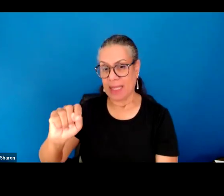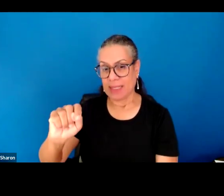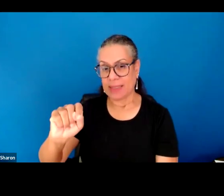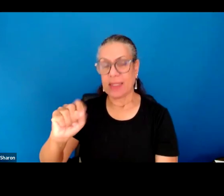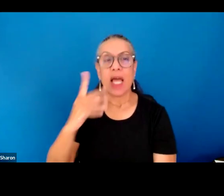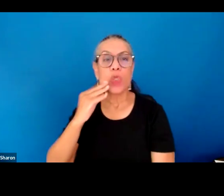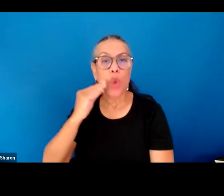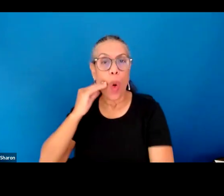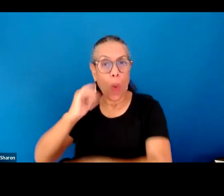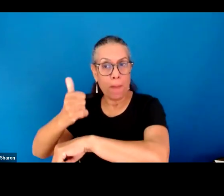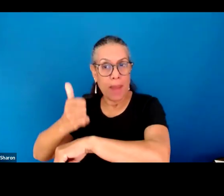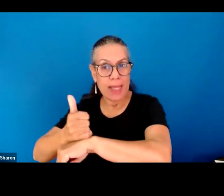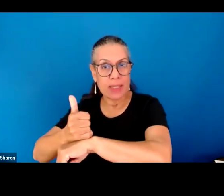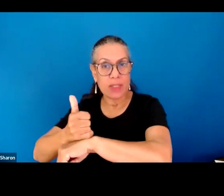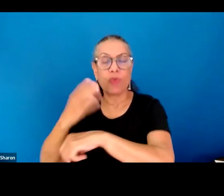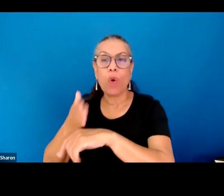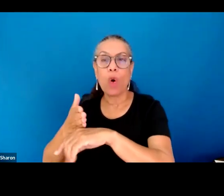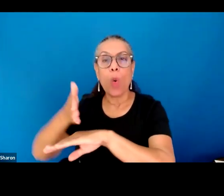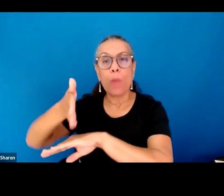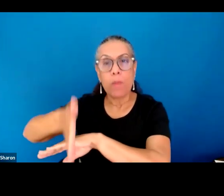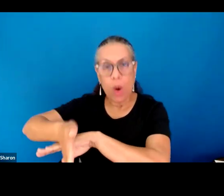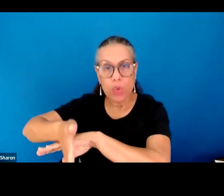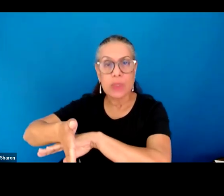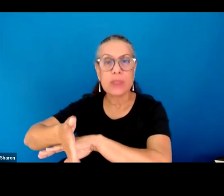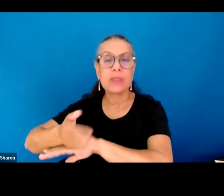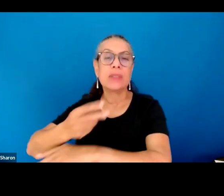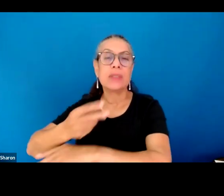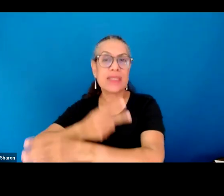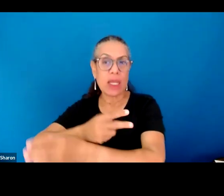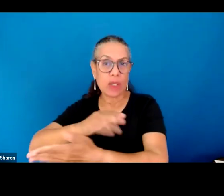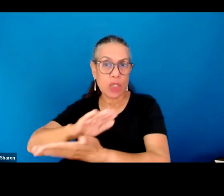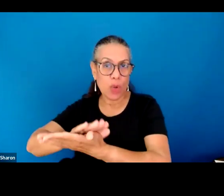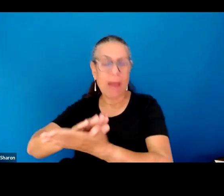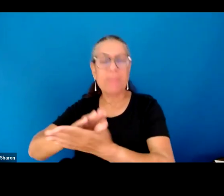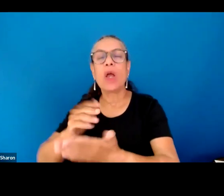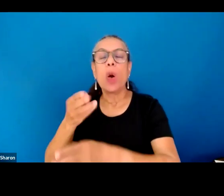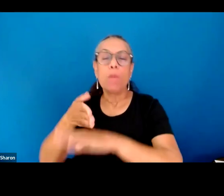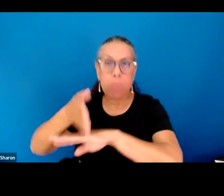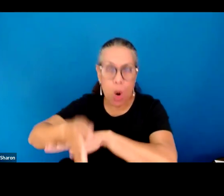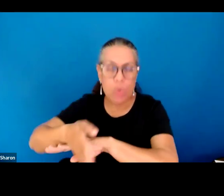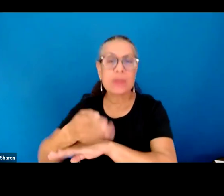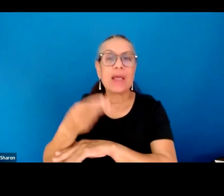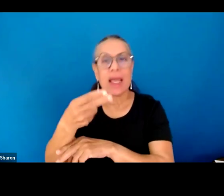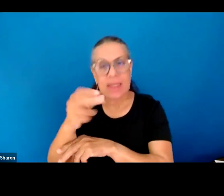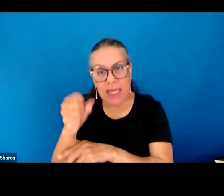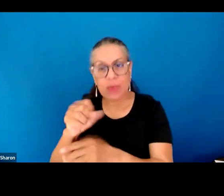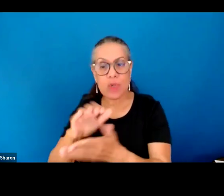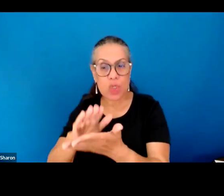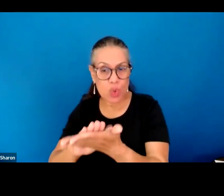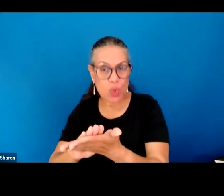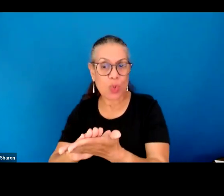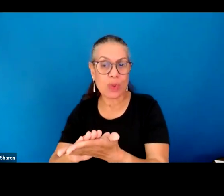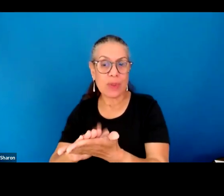home base for our post-secondary students with disabilities as they continue on a path toward employment and internship